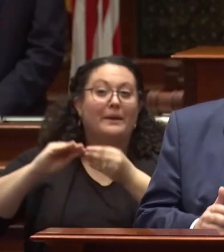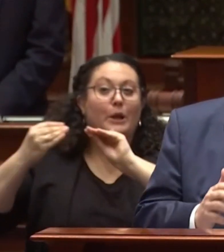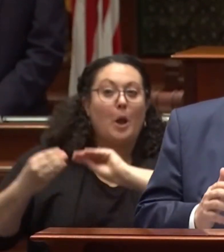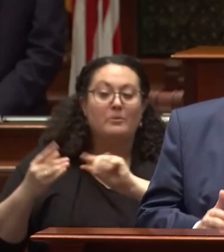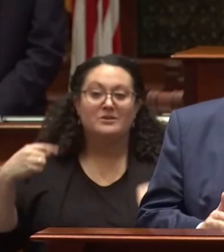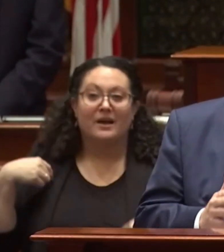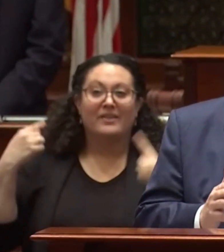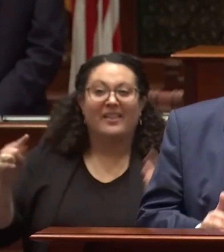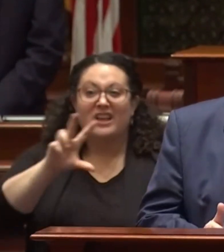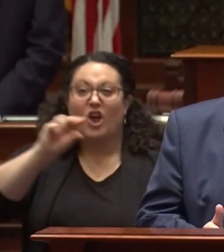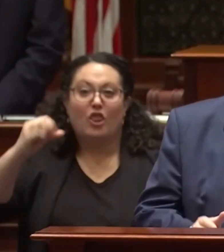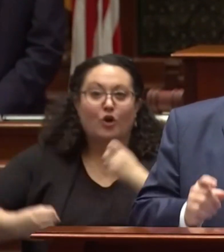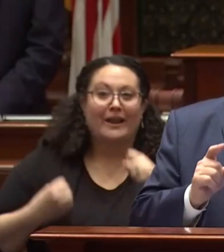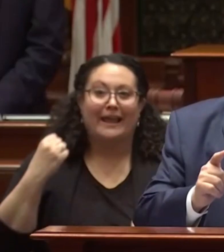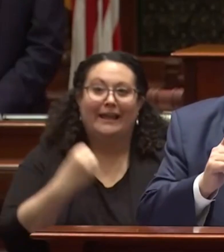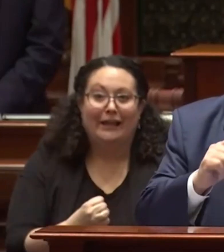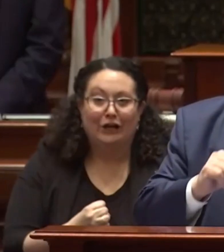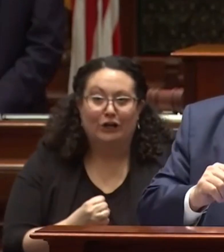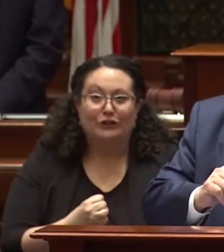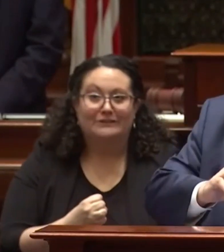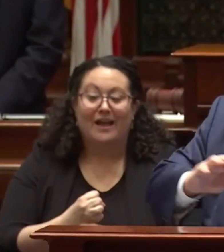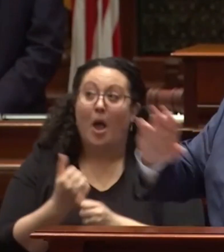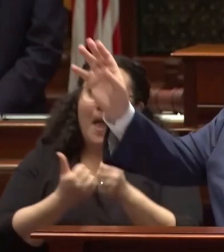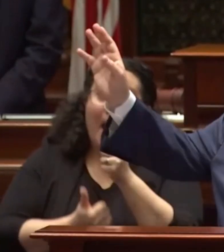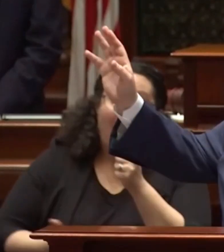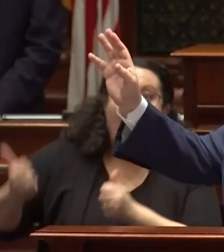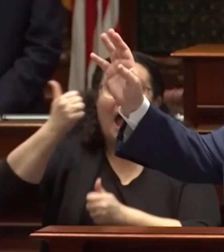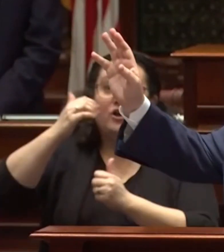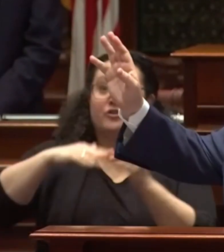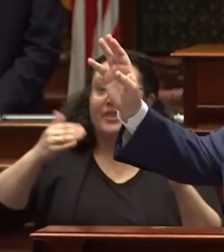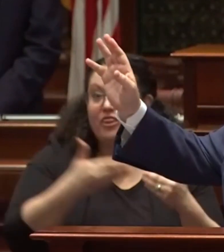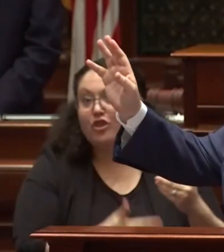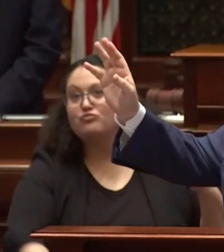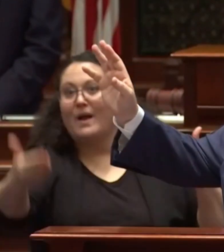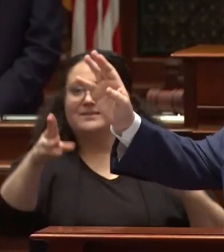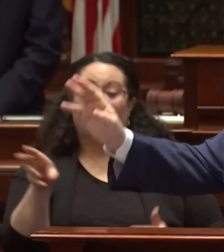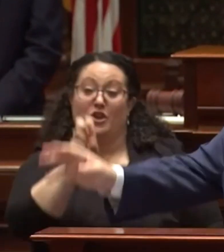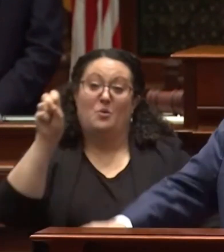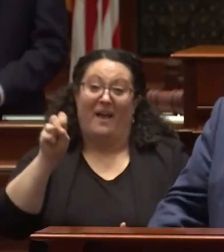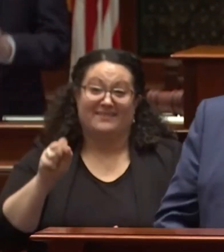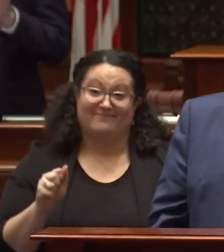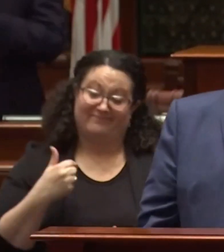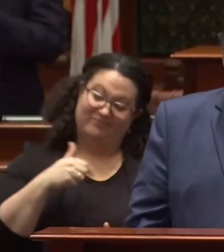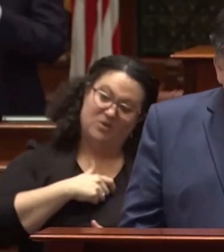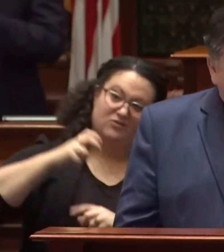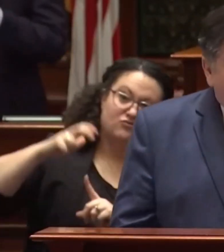in the last 30 years, and far higher than the rest of the United States.